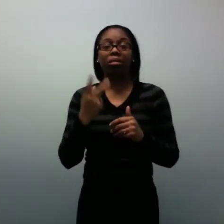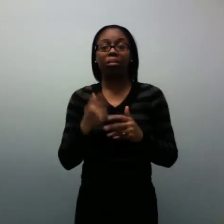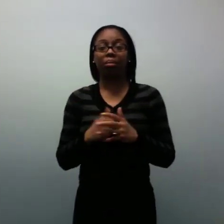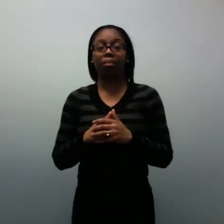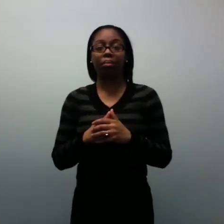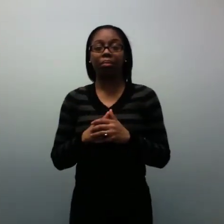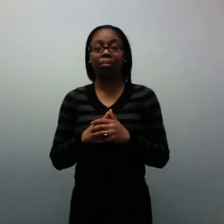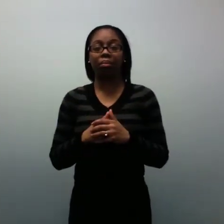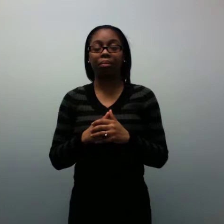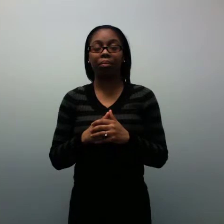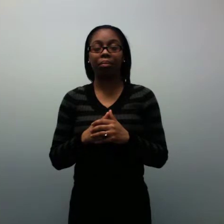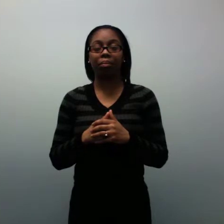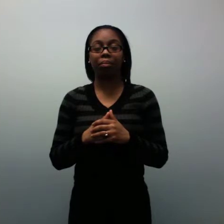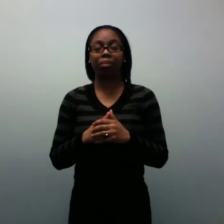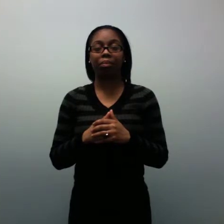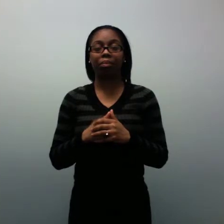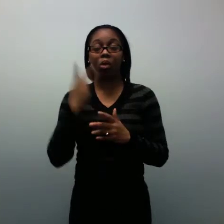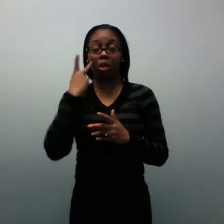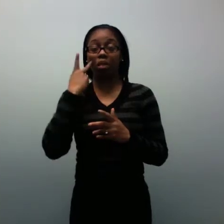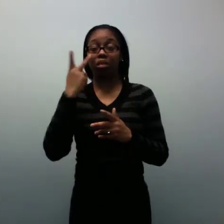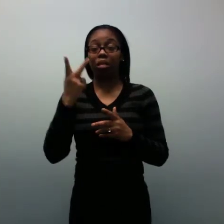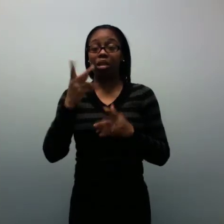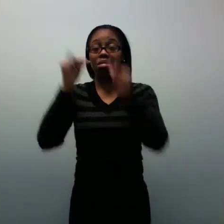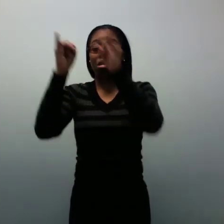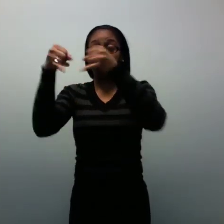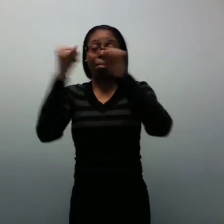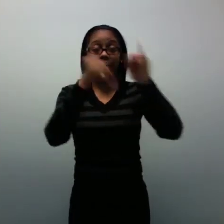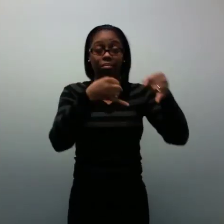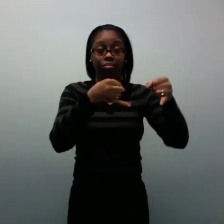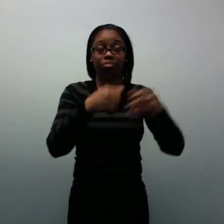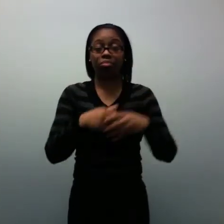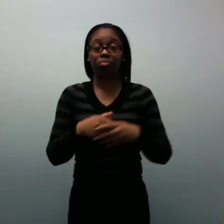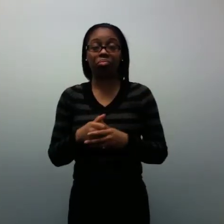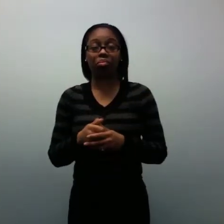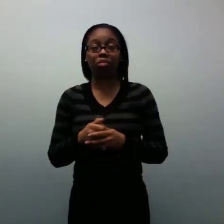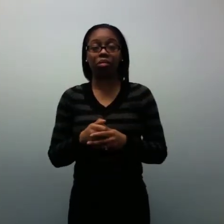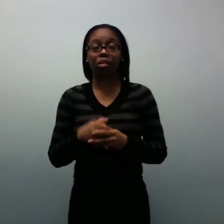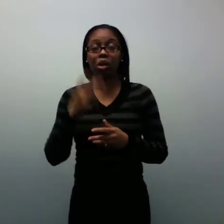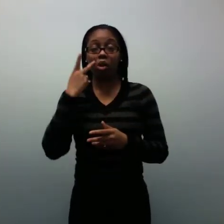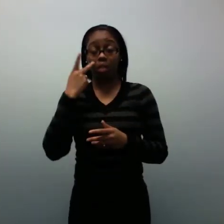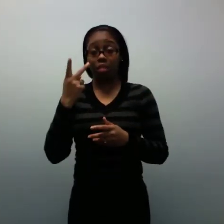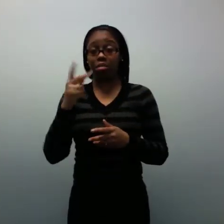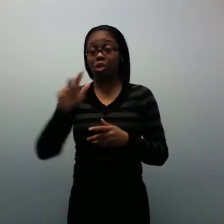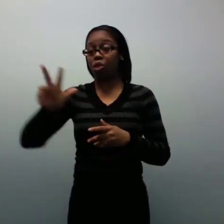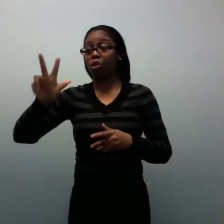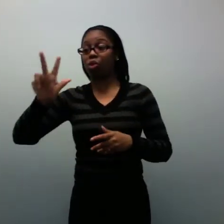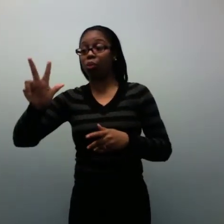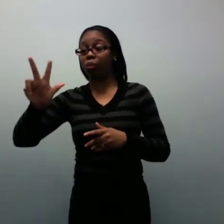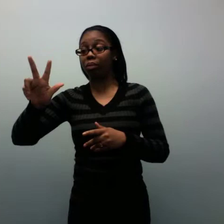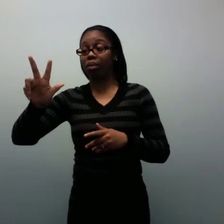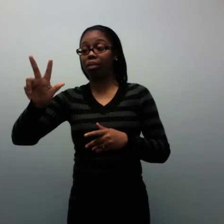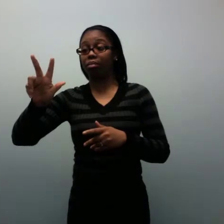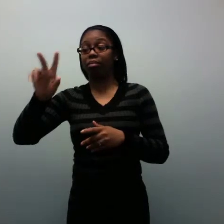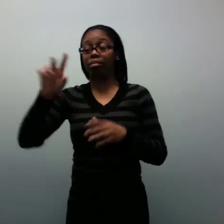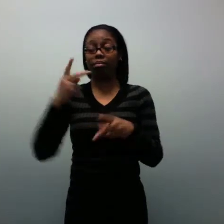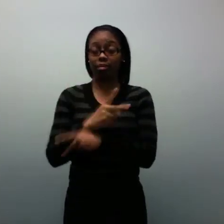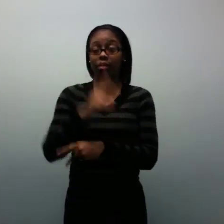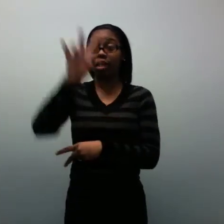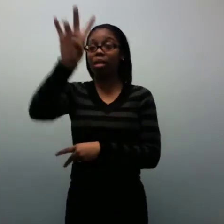multiplication parts is independent. And if we do 3 times 7, we get 21. And notice, by splitting each box